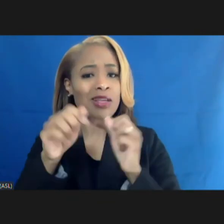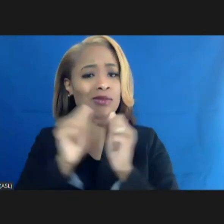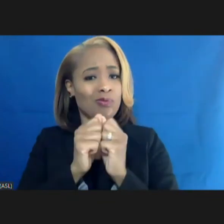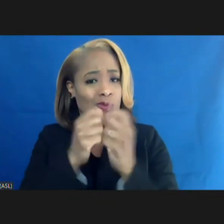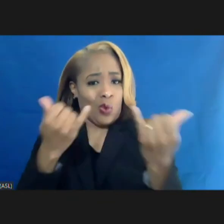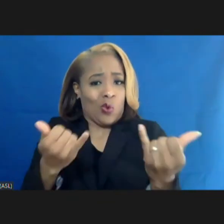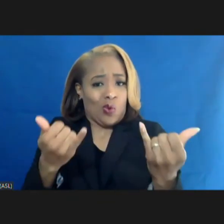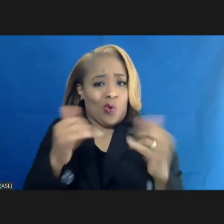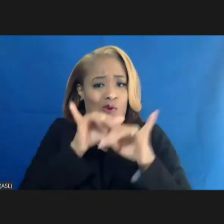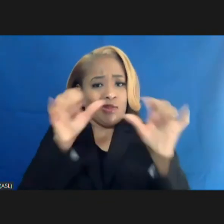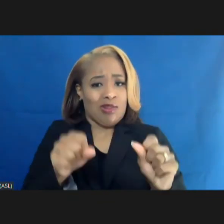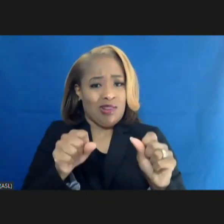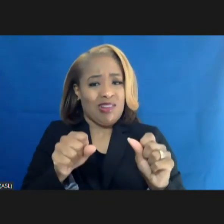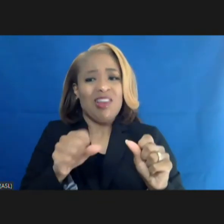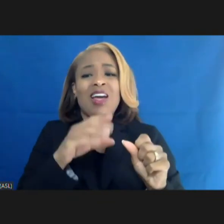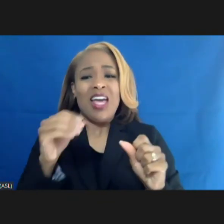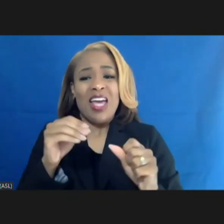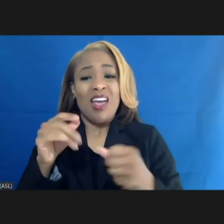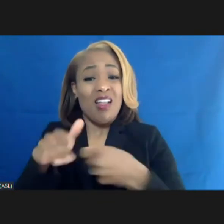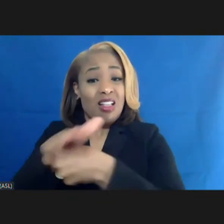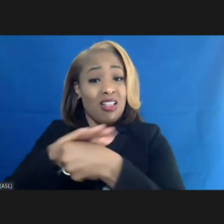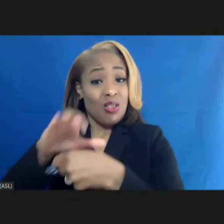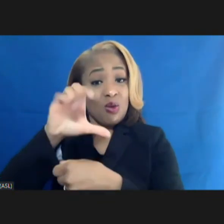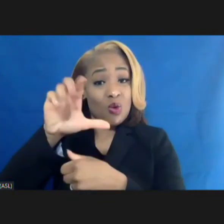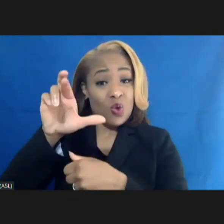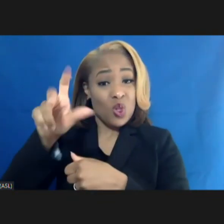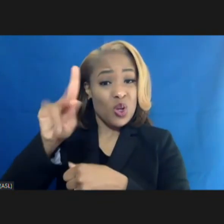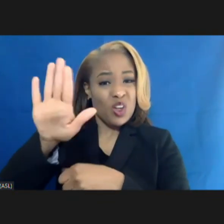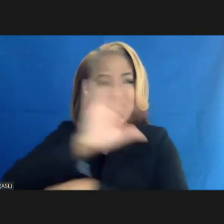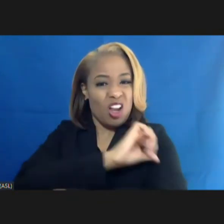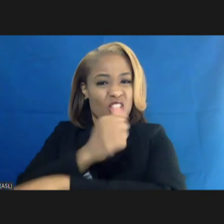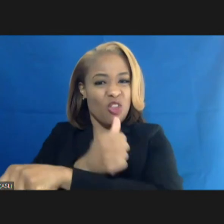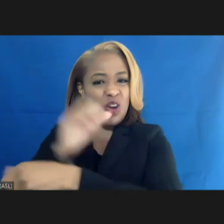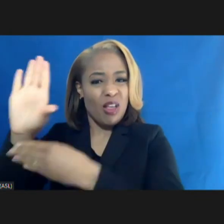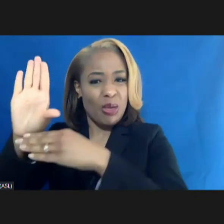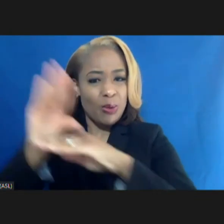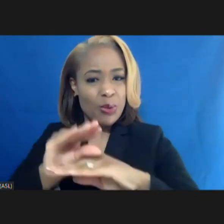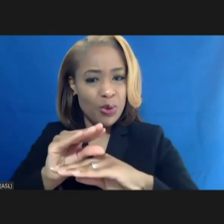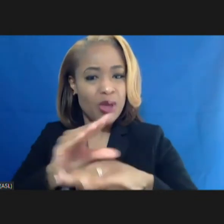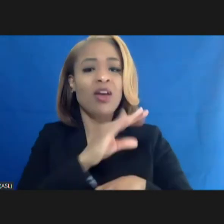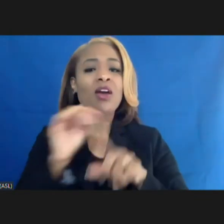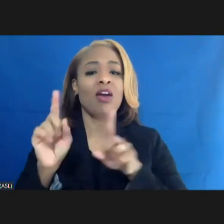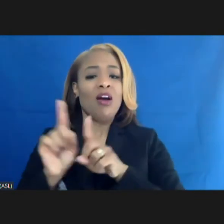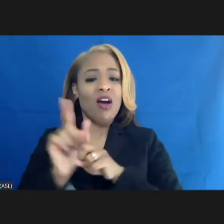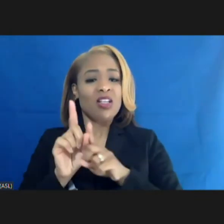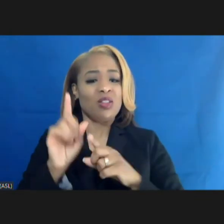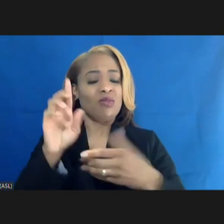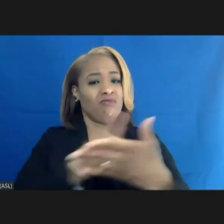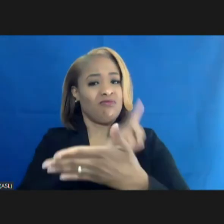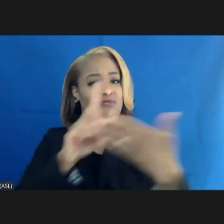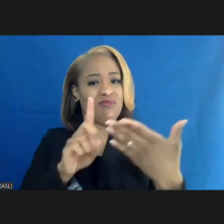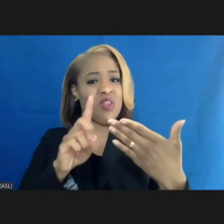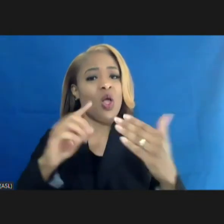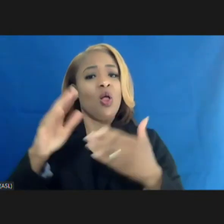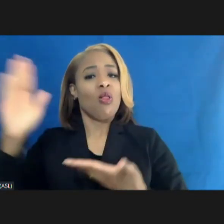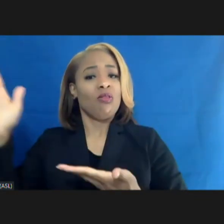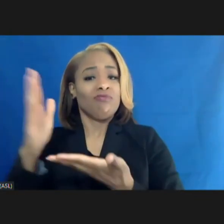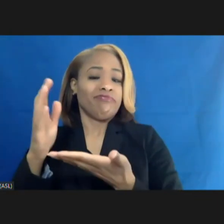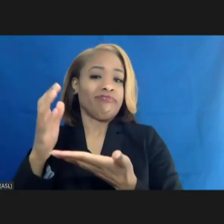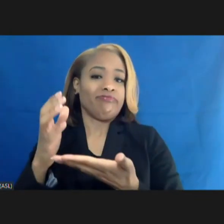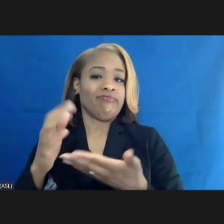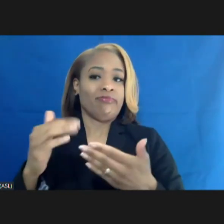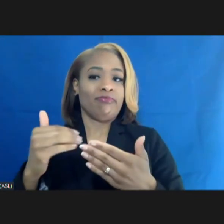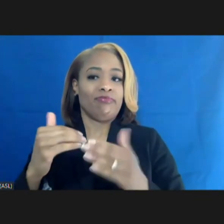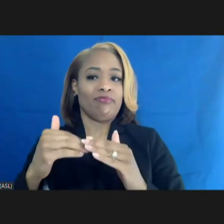and infringing on a local clerk's authority, but also creating a poll tax-like requirement that discriminates against low-income voters. And